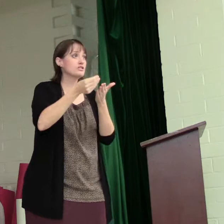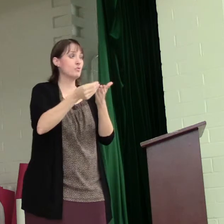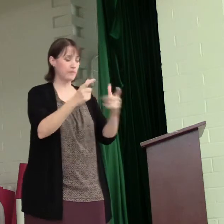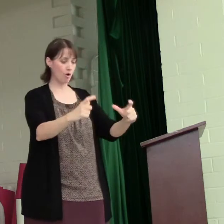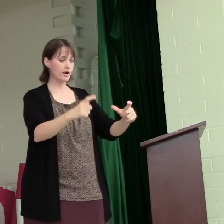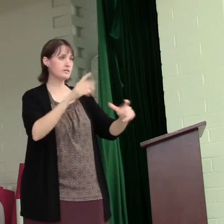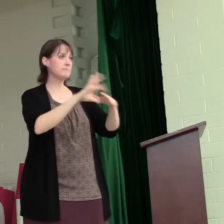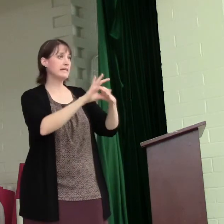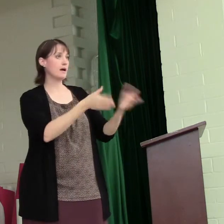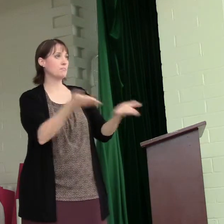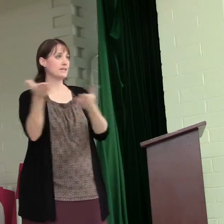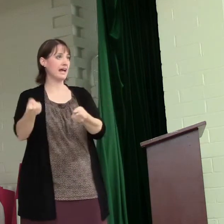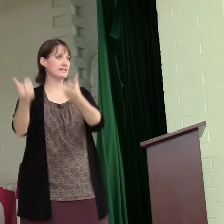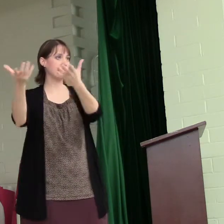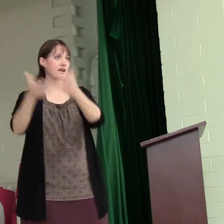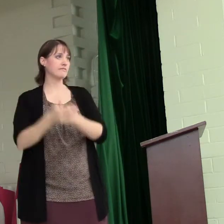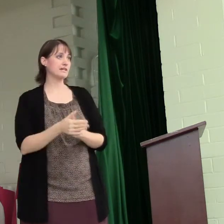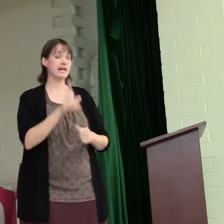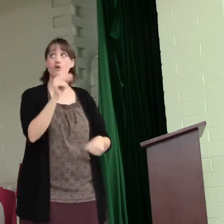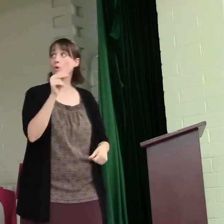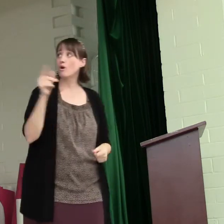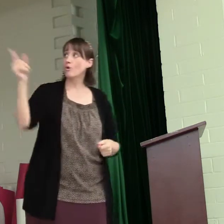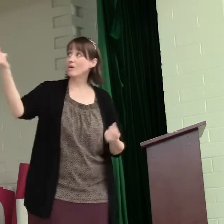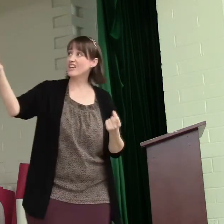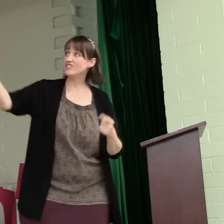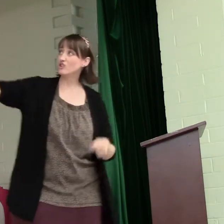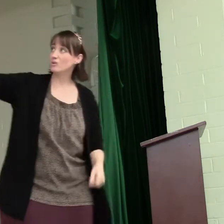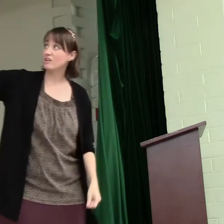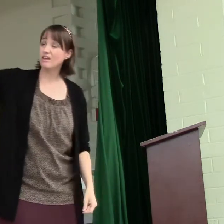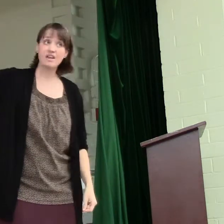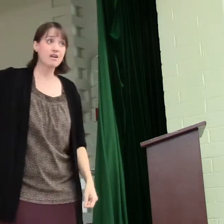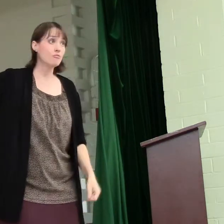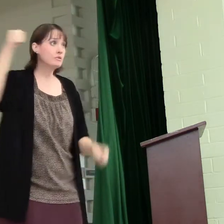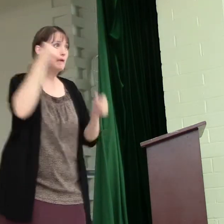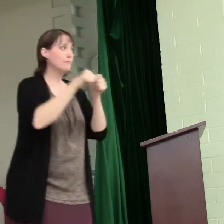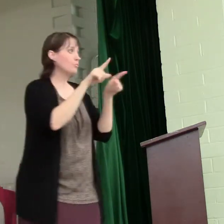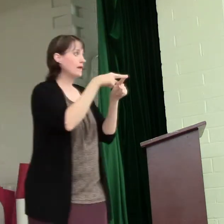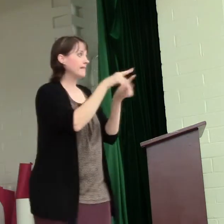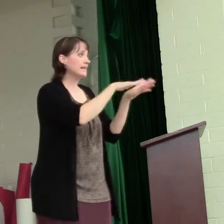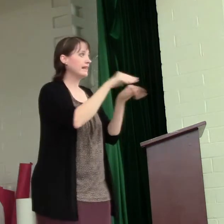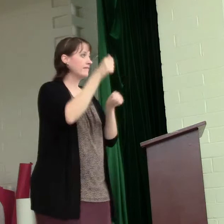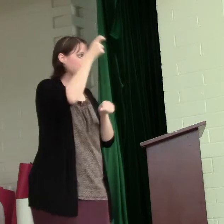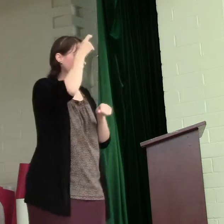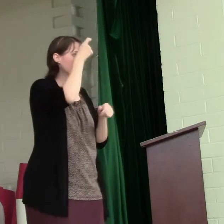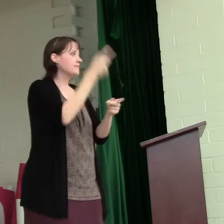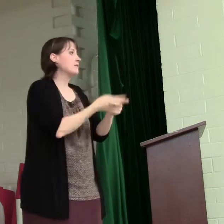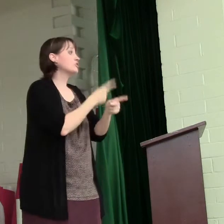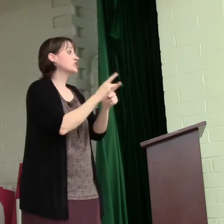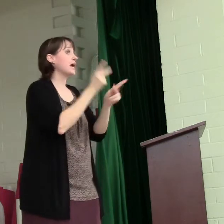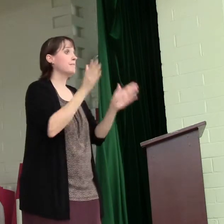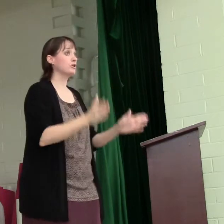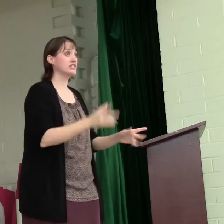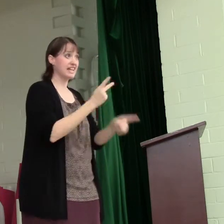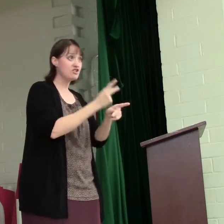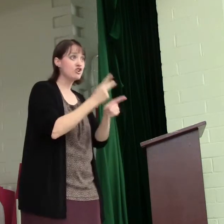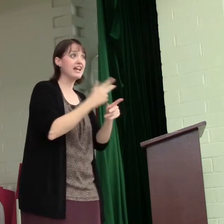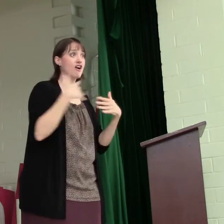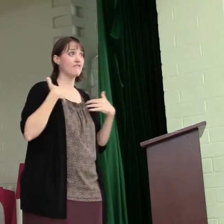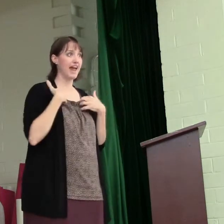in the grocery store, oh, here's meat, I'll bring that and sacrifice that. No, what they do? Remember, when they left Egypt, they were shepherds. They took care of